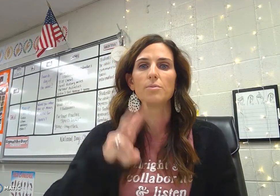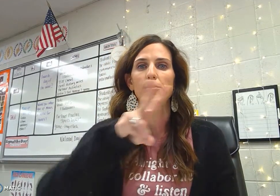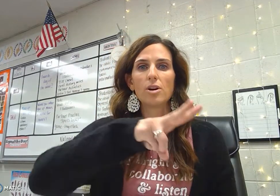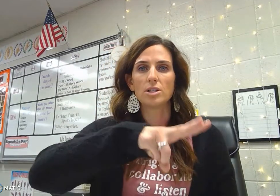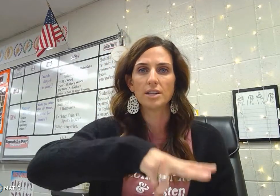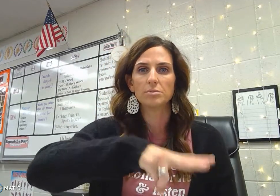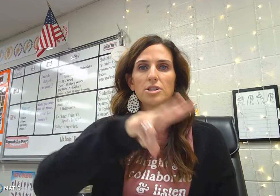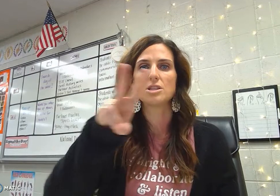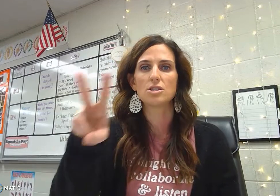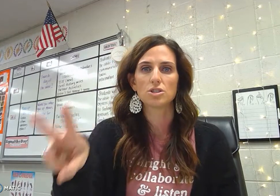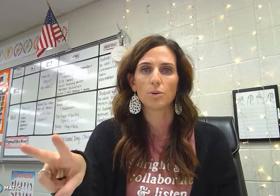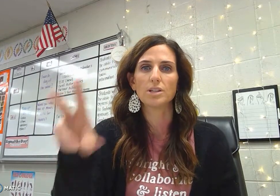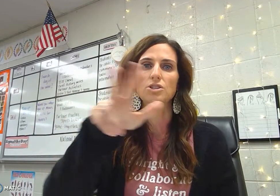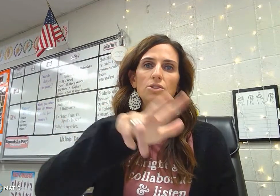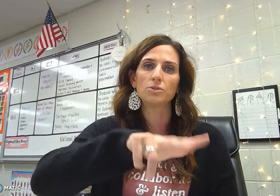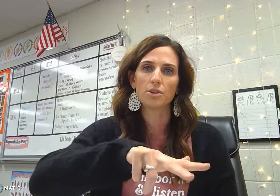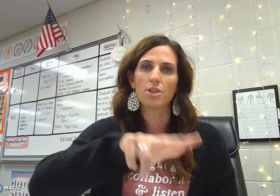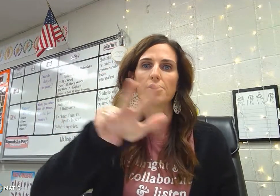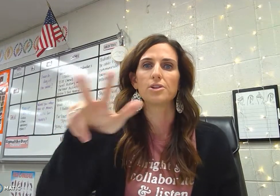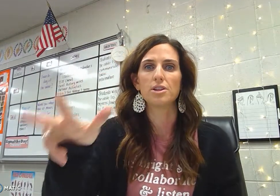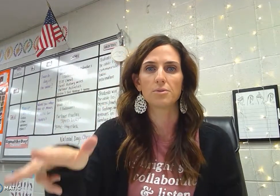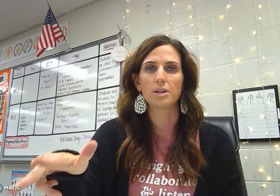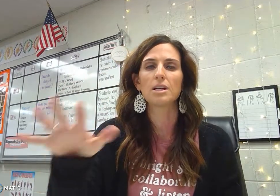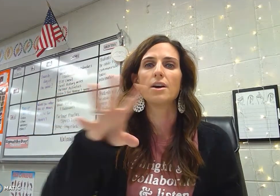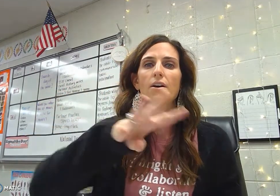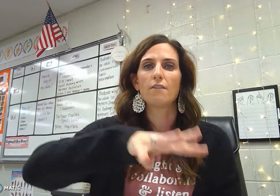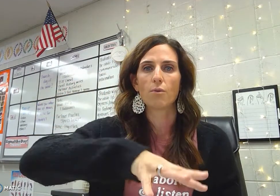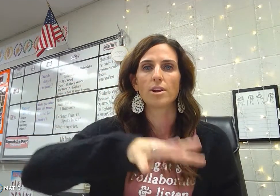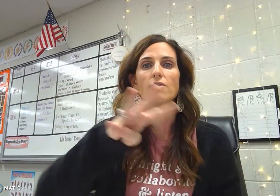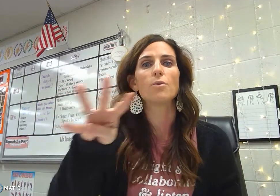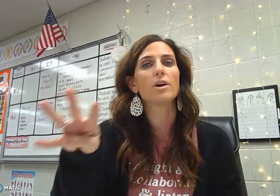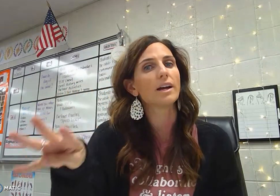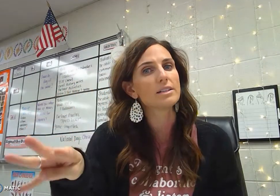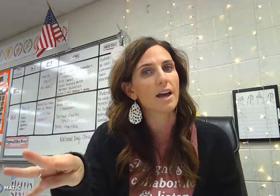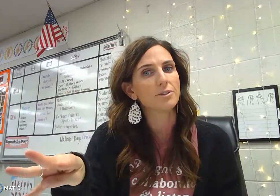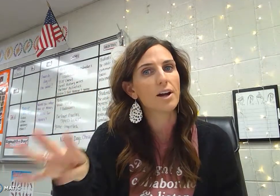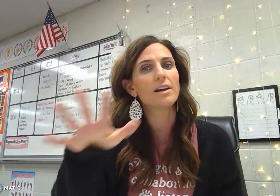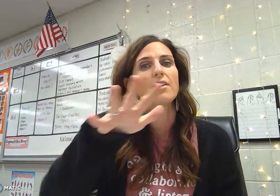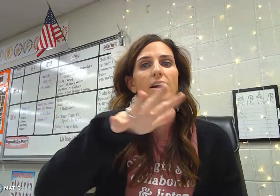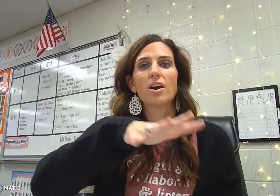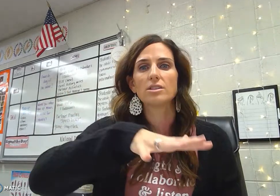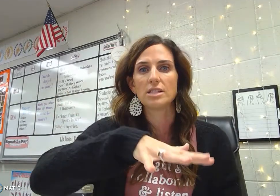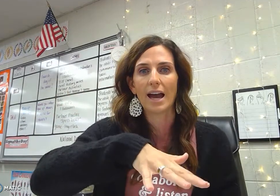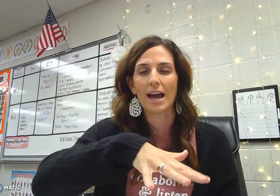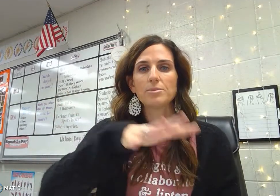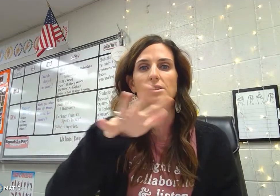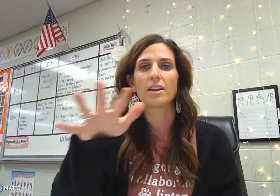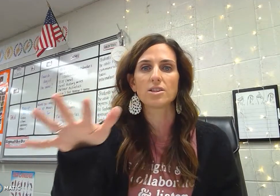remember all double digits, 22, 33, 44, etc. They are tapped like the